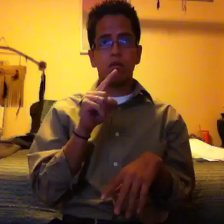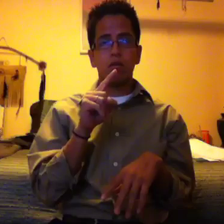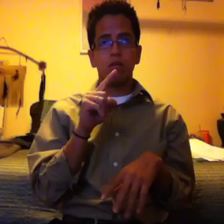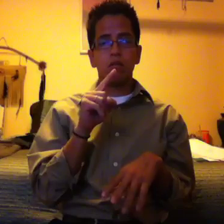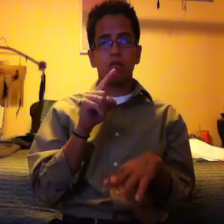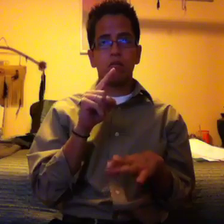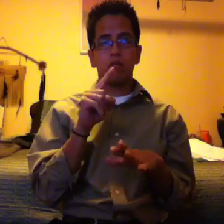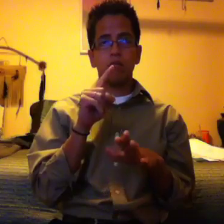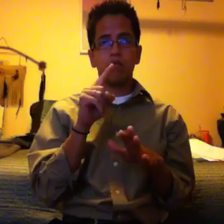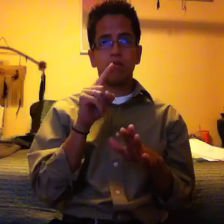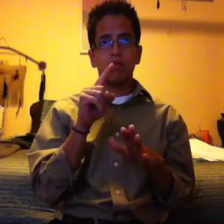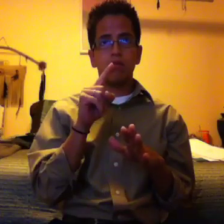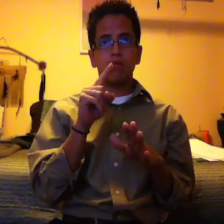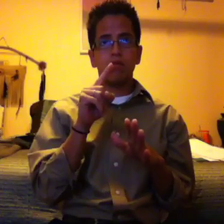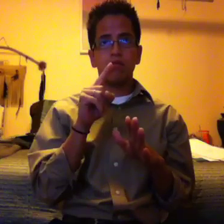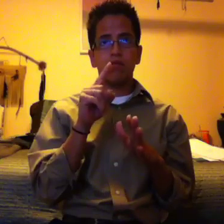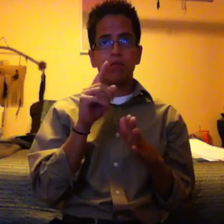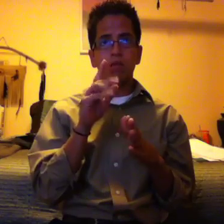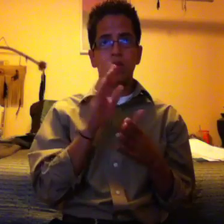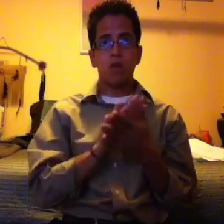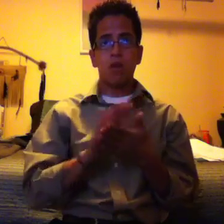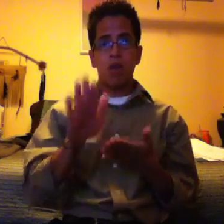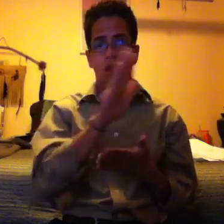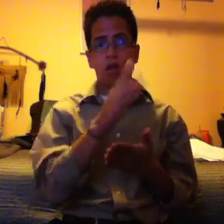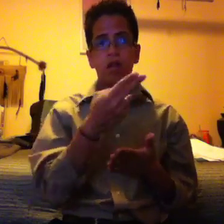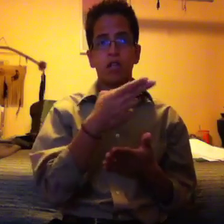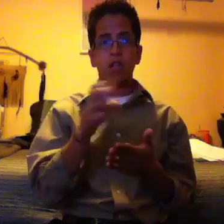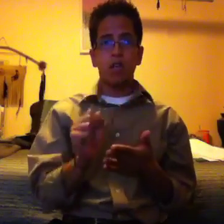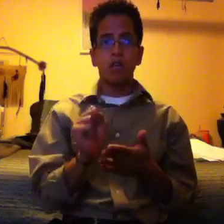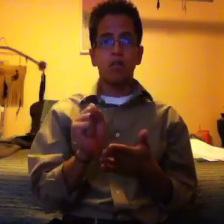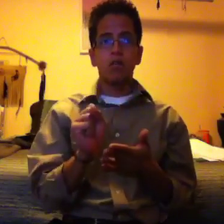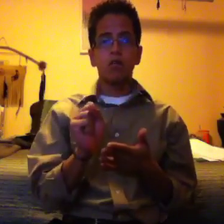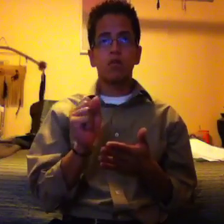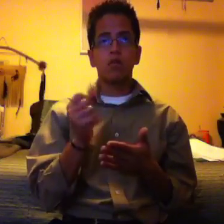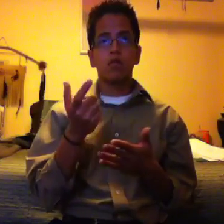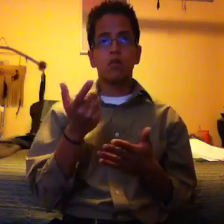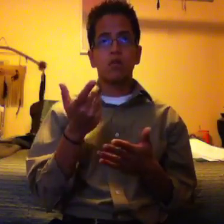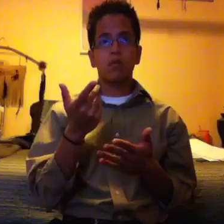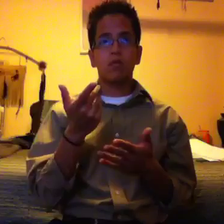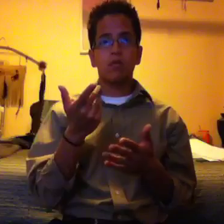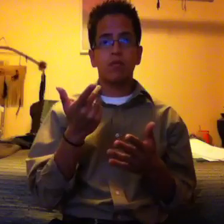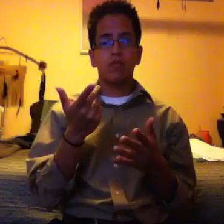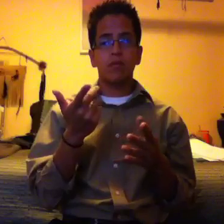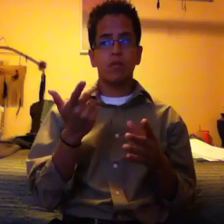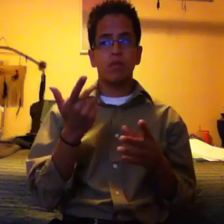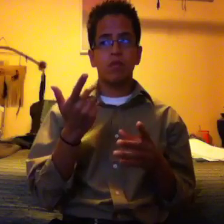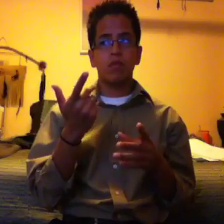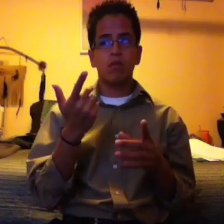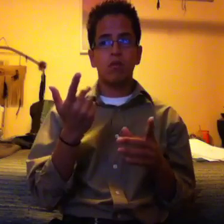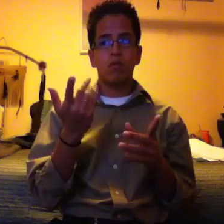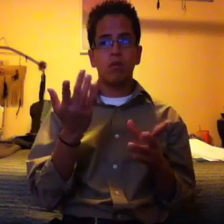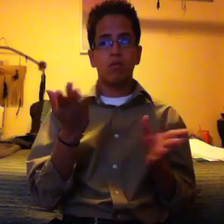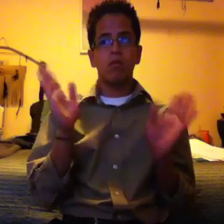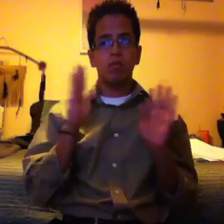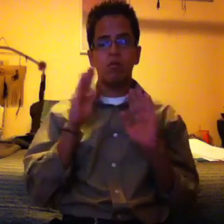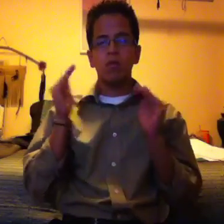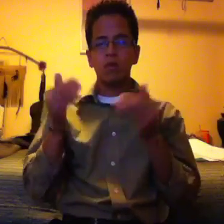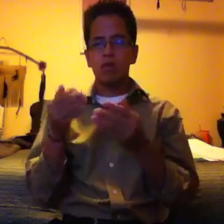something that will involve content, and I think that's one thing that teachers often have a hard time with. You kind of want your students to write and you